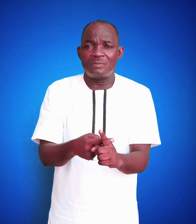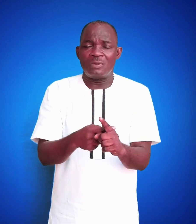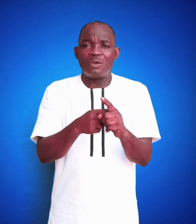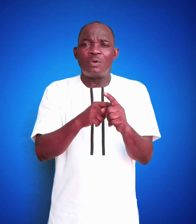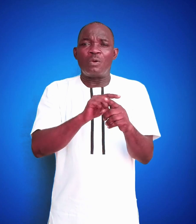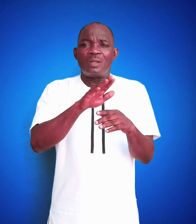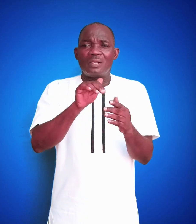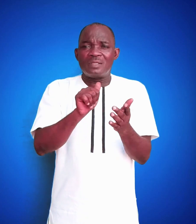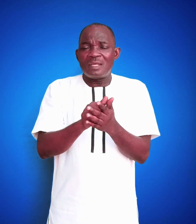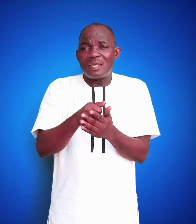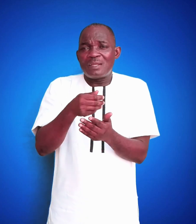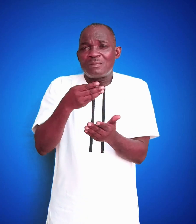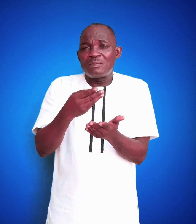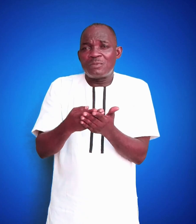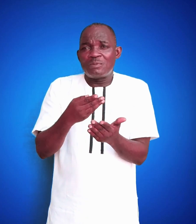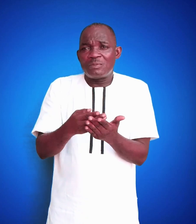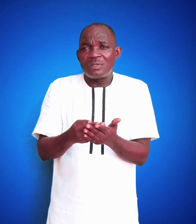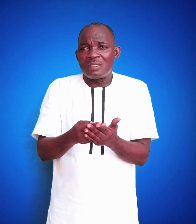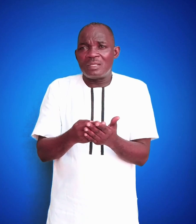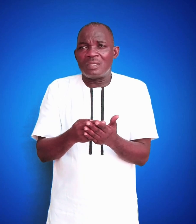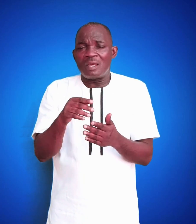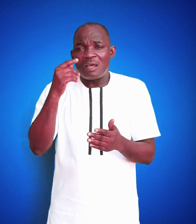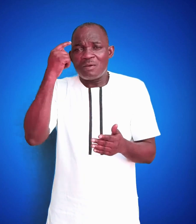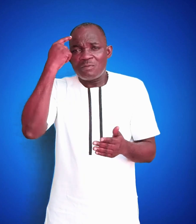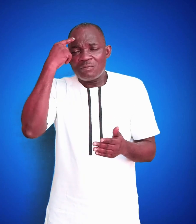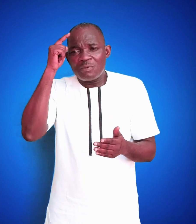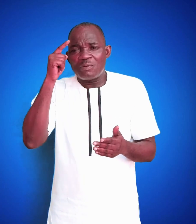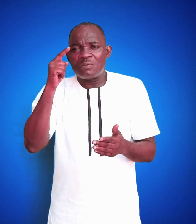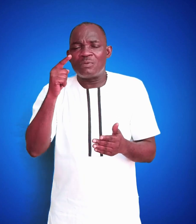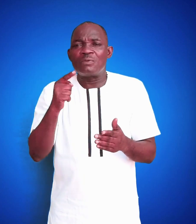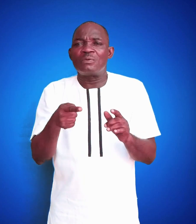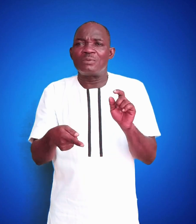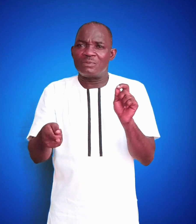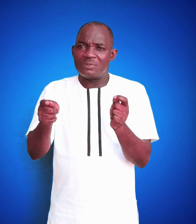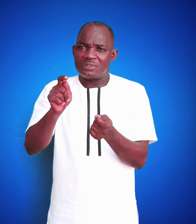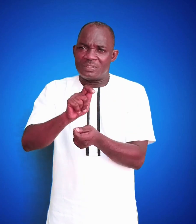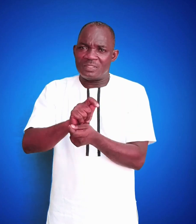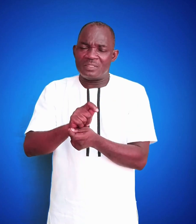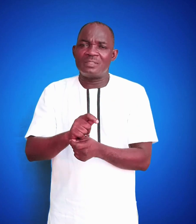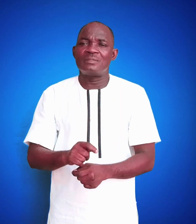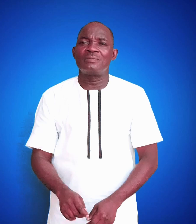These amounts are subject to review.